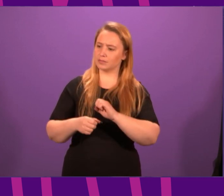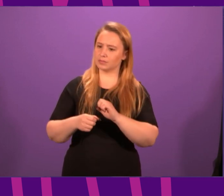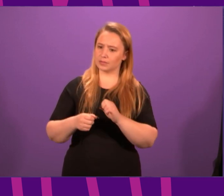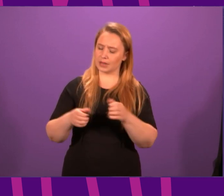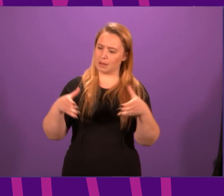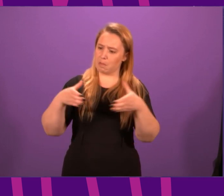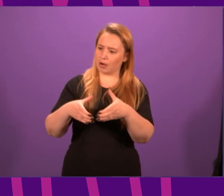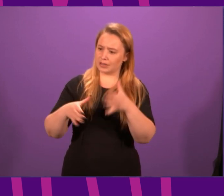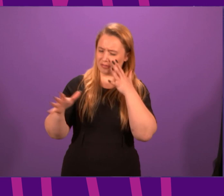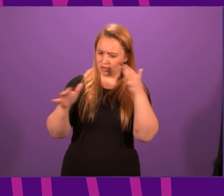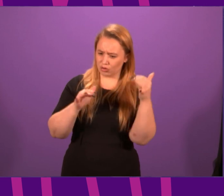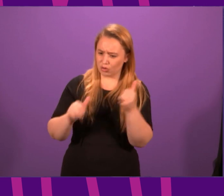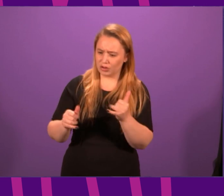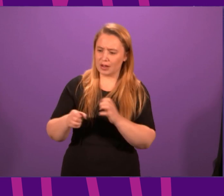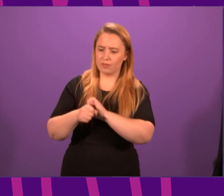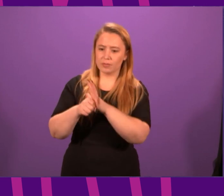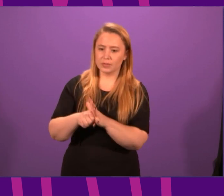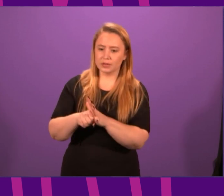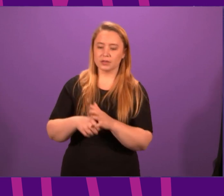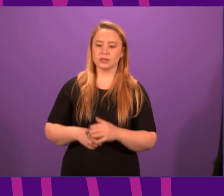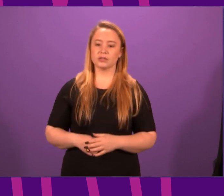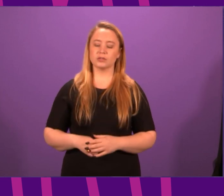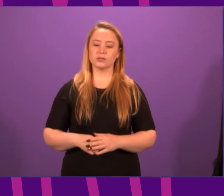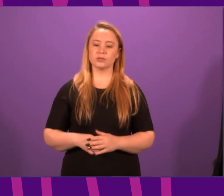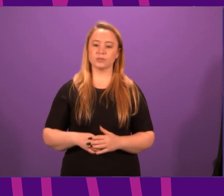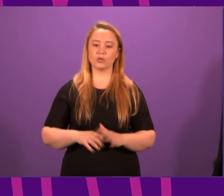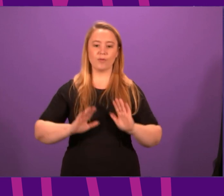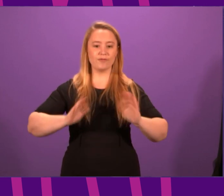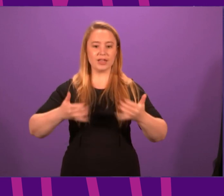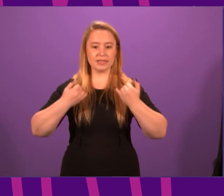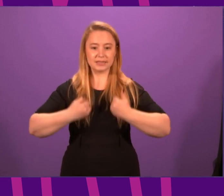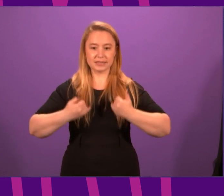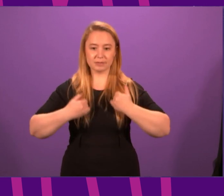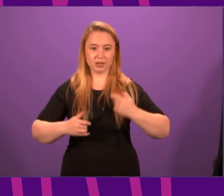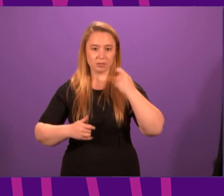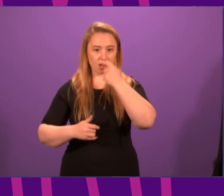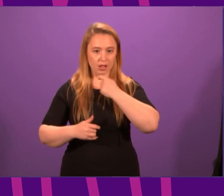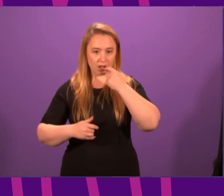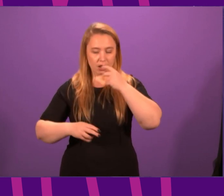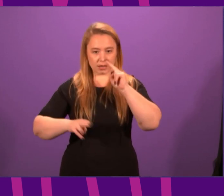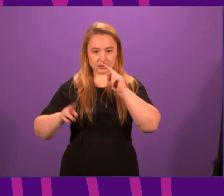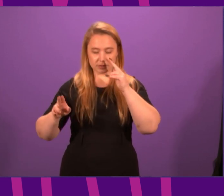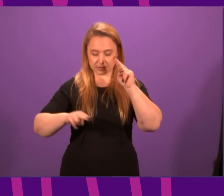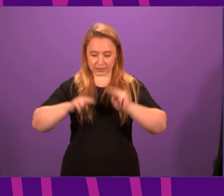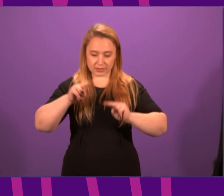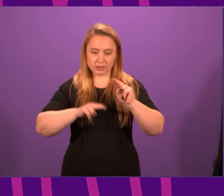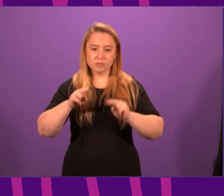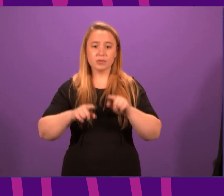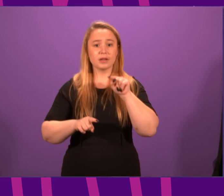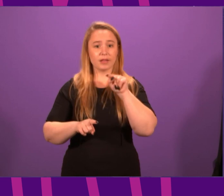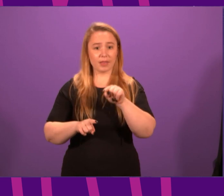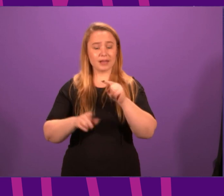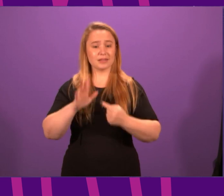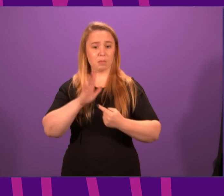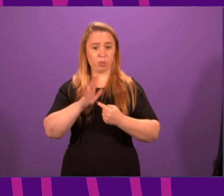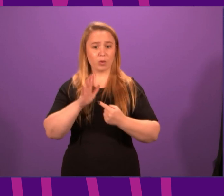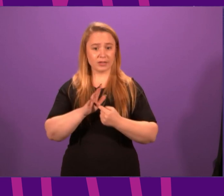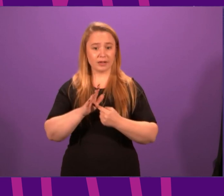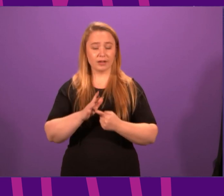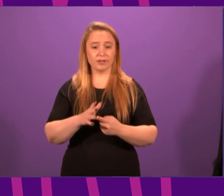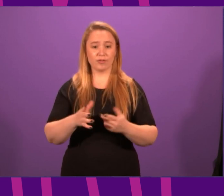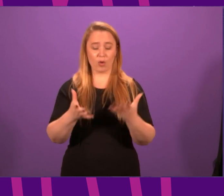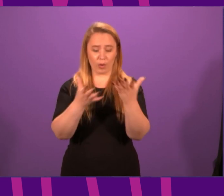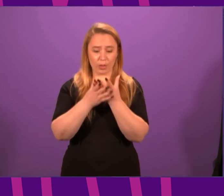my amendment states, routine asymptomatic testing will be an important tool in an elimination strategy. We know that